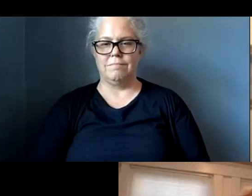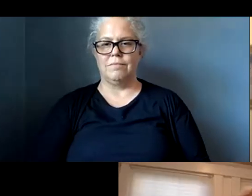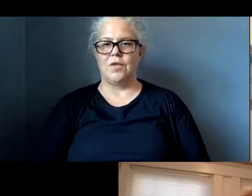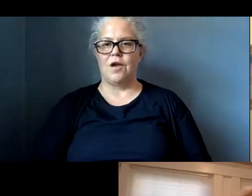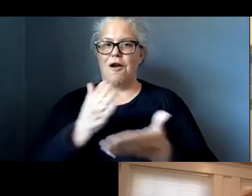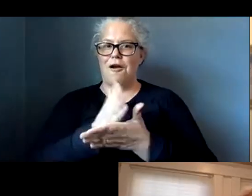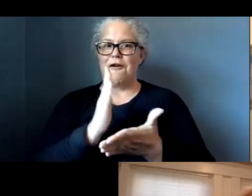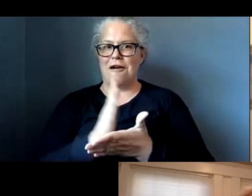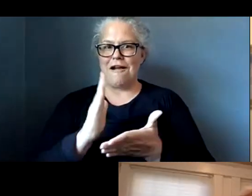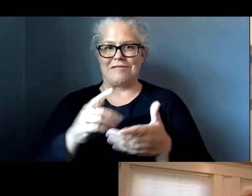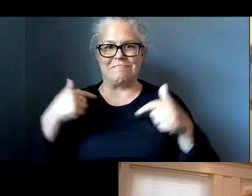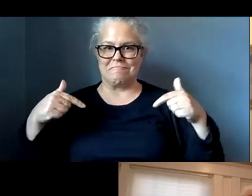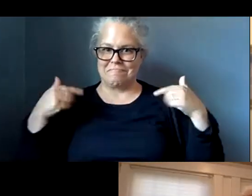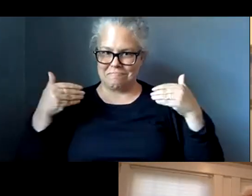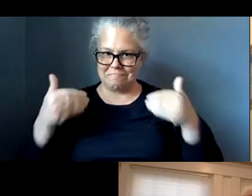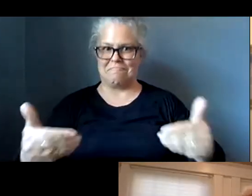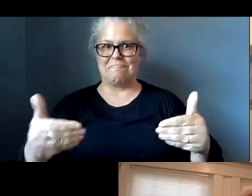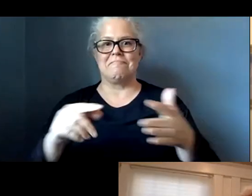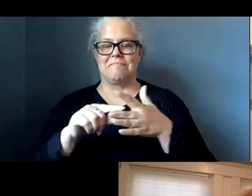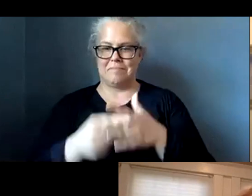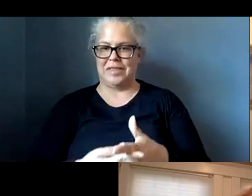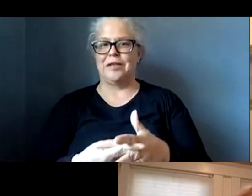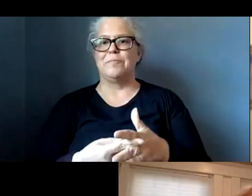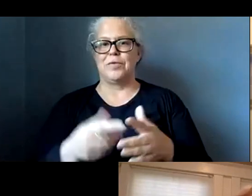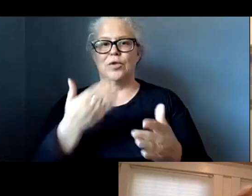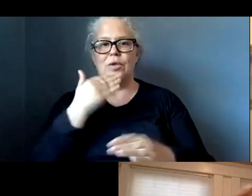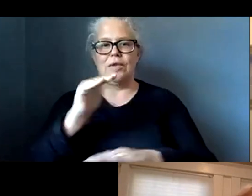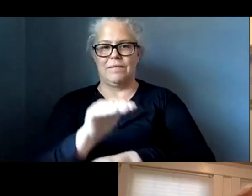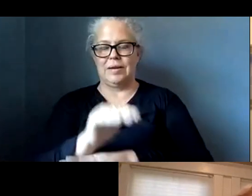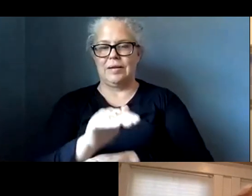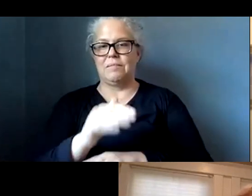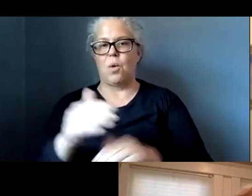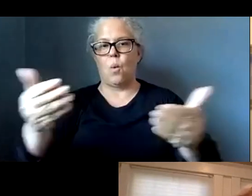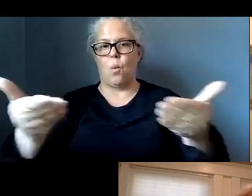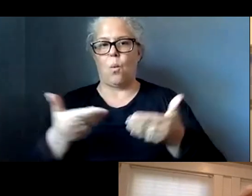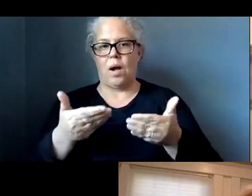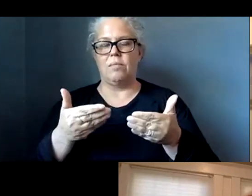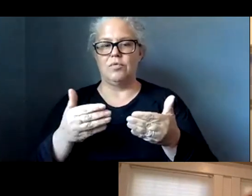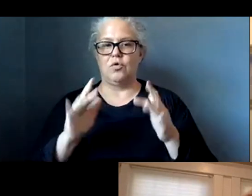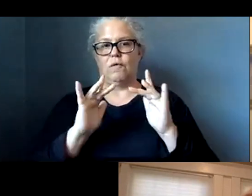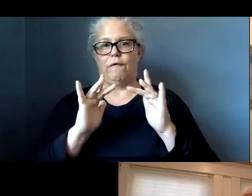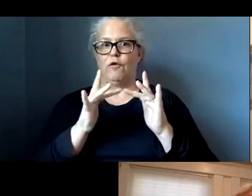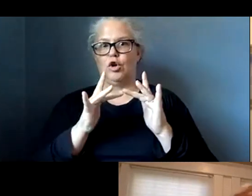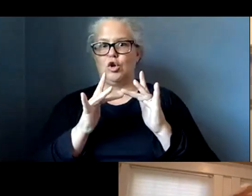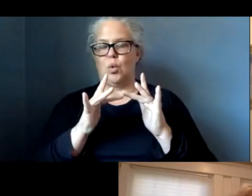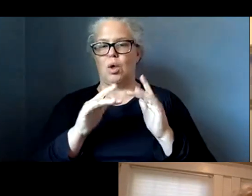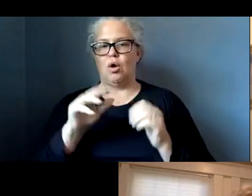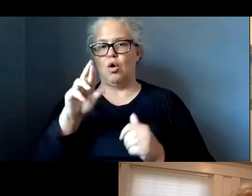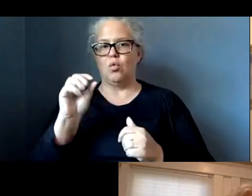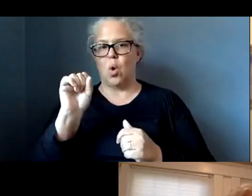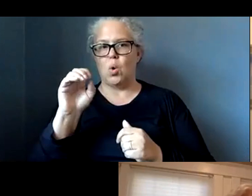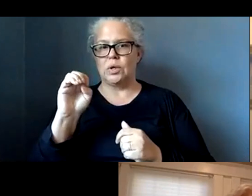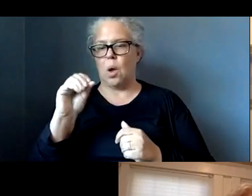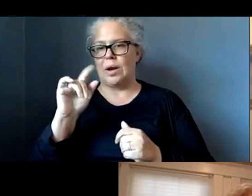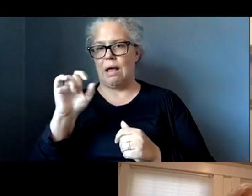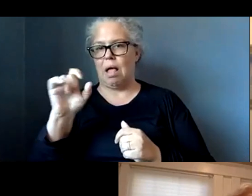All right, let's get this started. Good evening and welcome to the virtual Rose O'Neill Literary House at